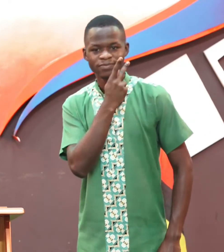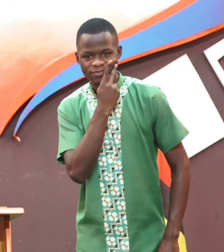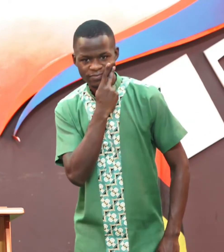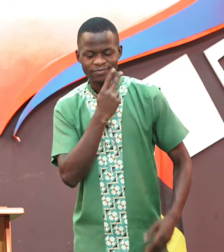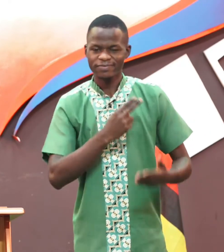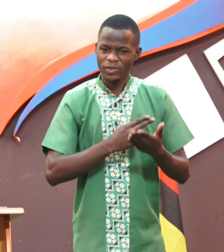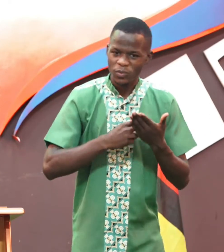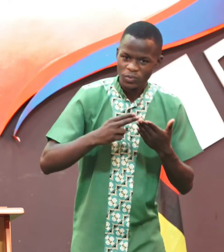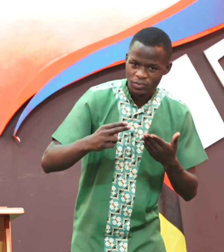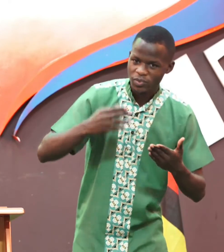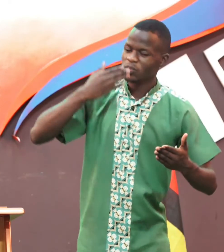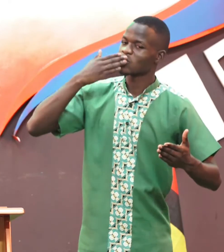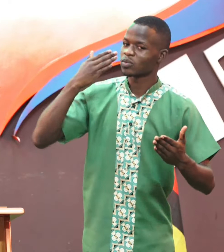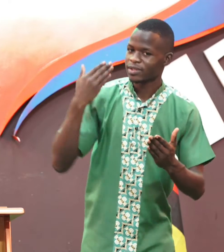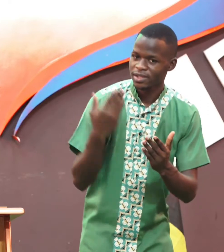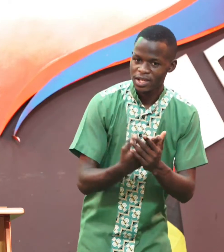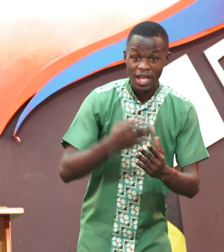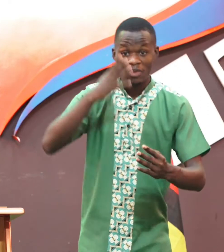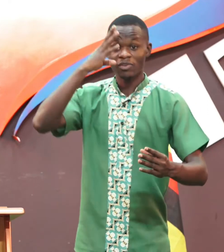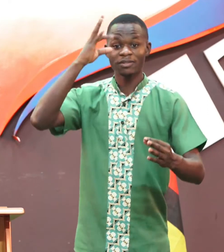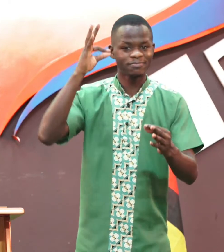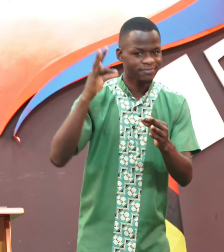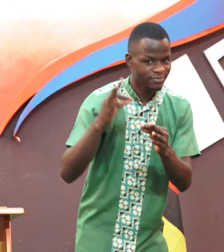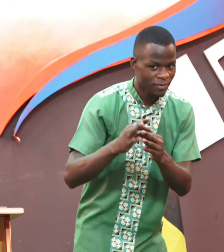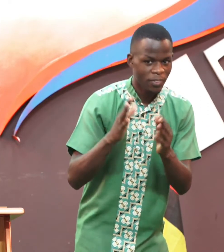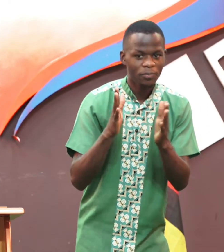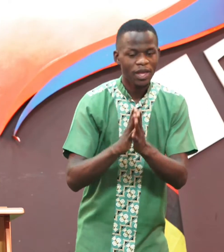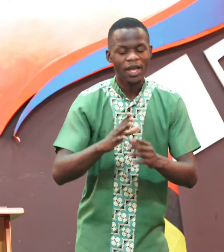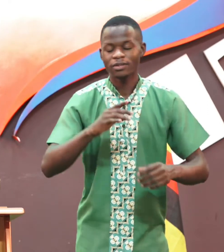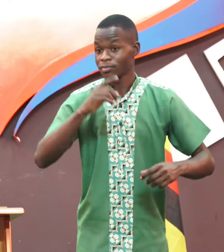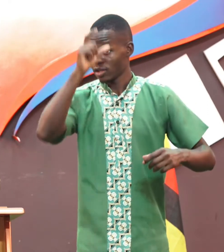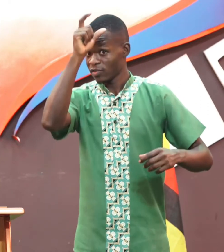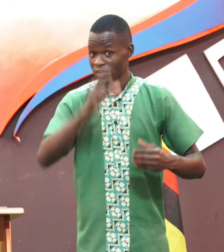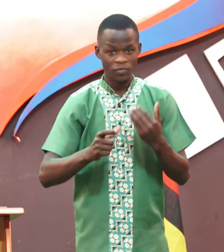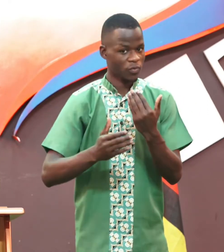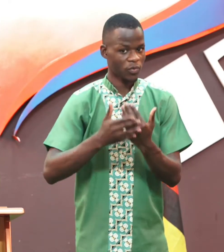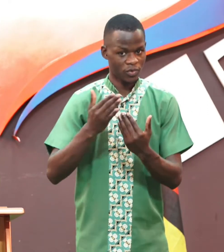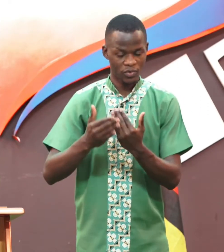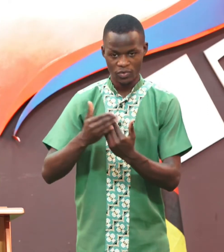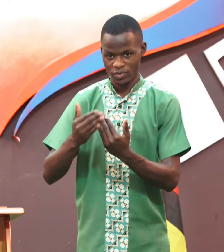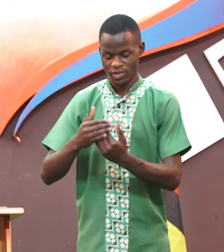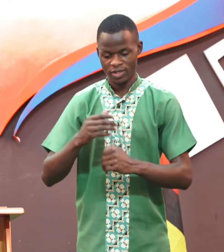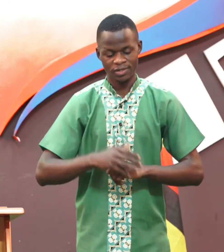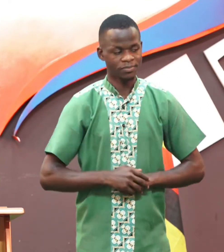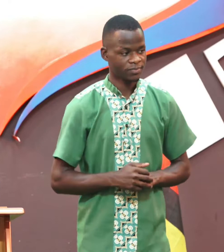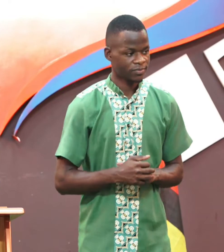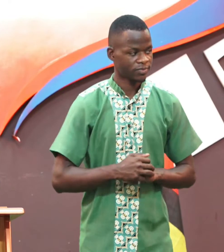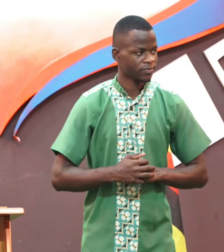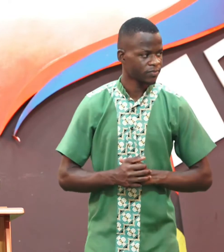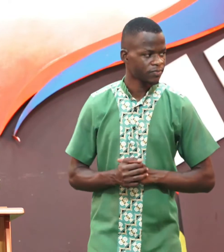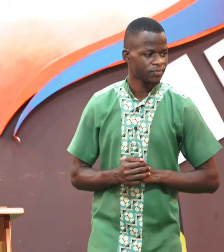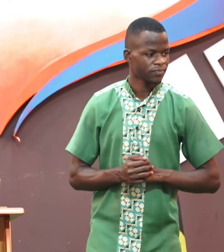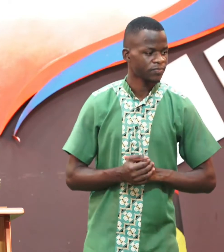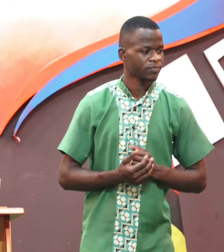gentleness, goodness, faithfulness, and self-control. Okwagala, okusanyuka,